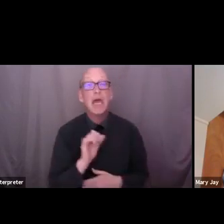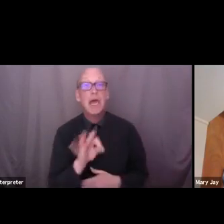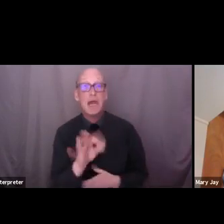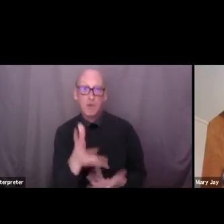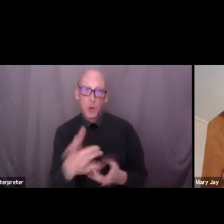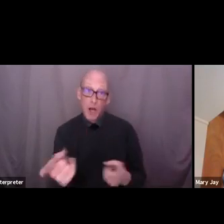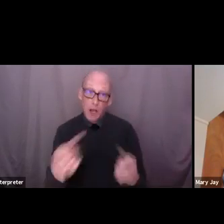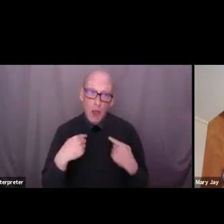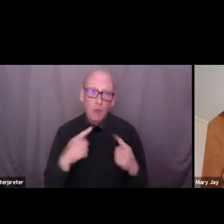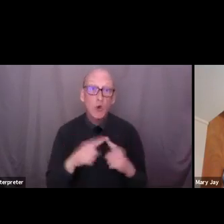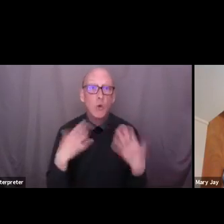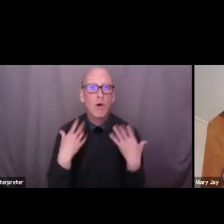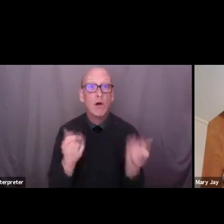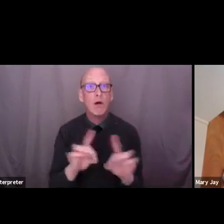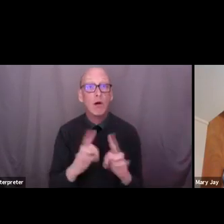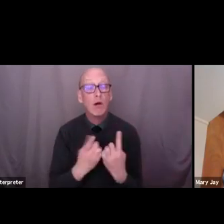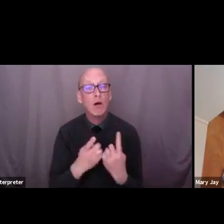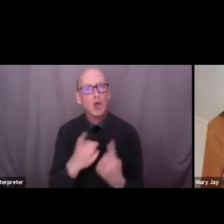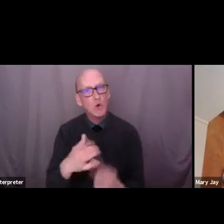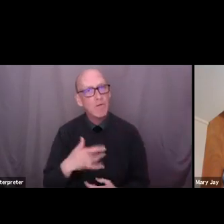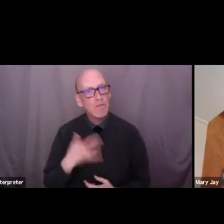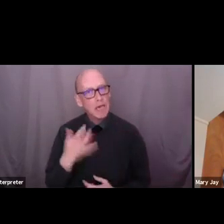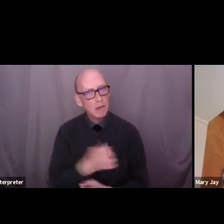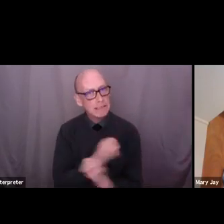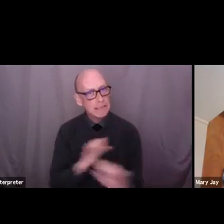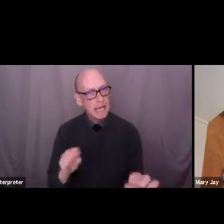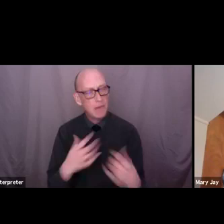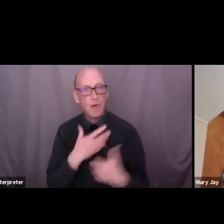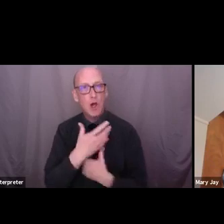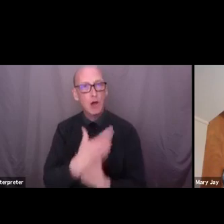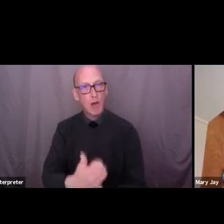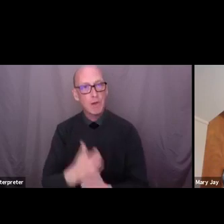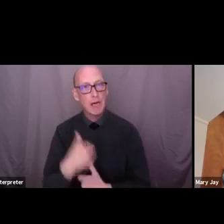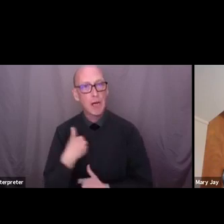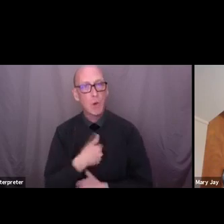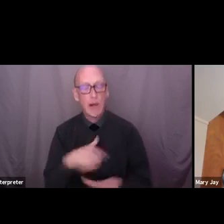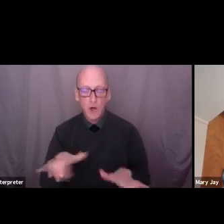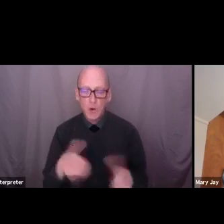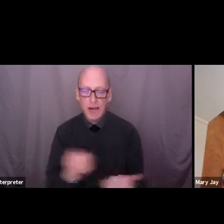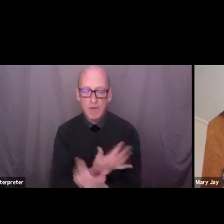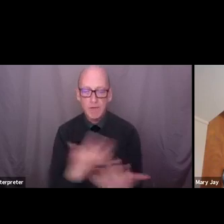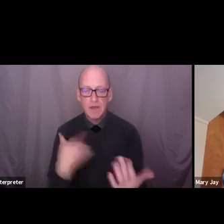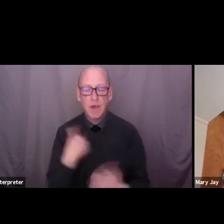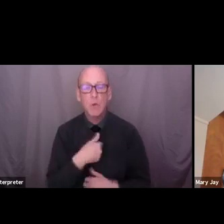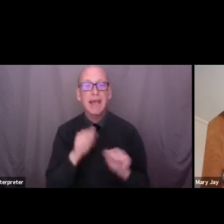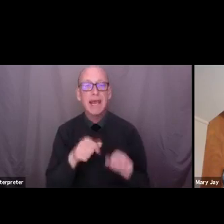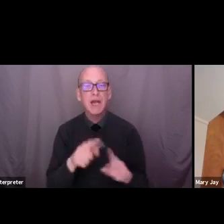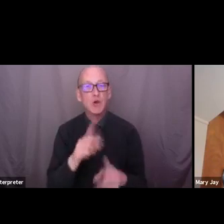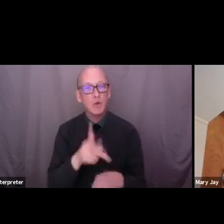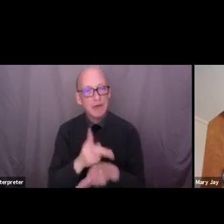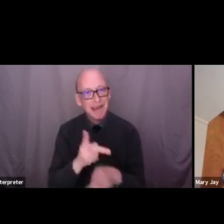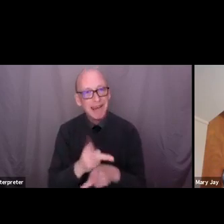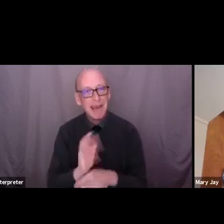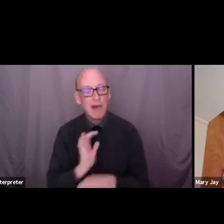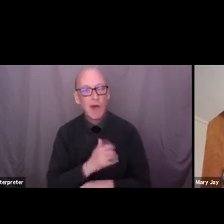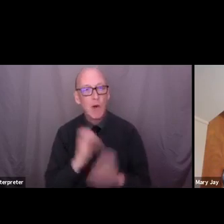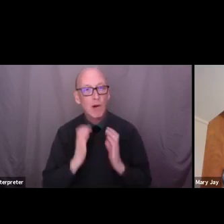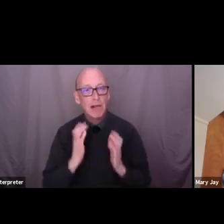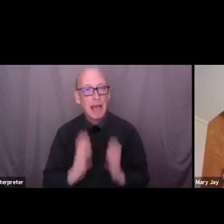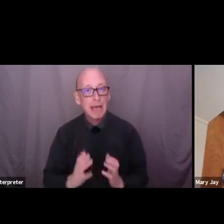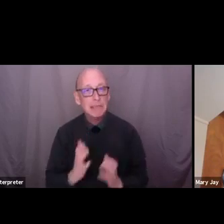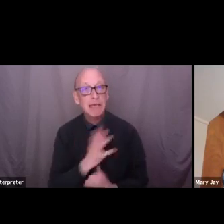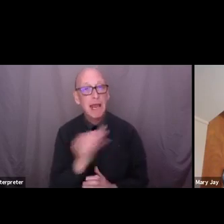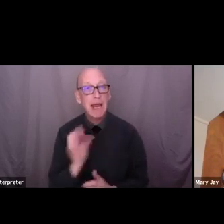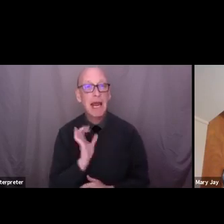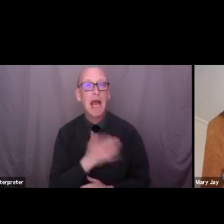feel safe and confident that we're doing everything that we can to take care of our clients and